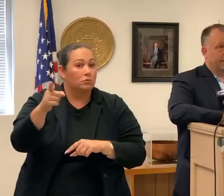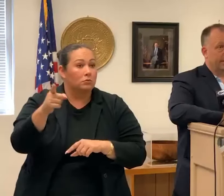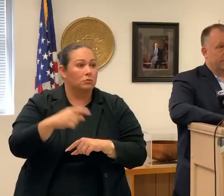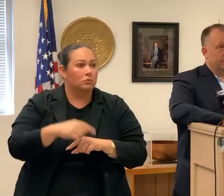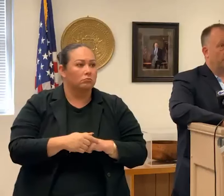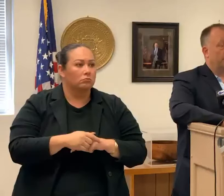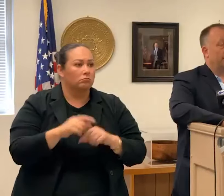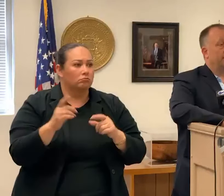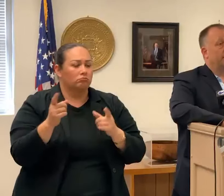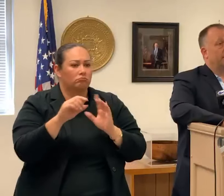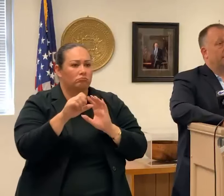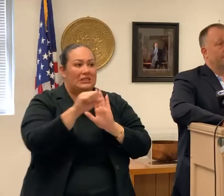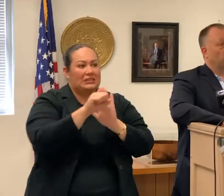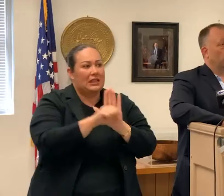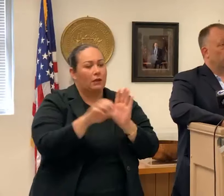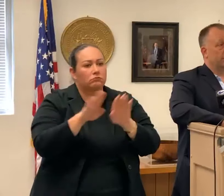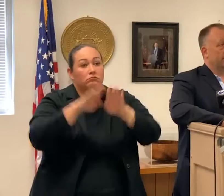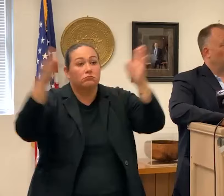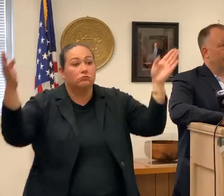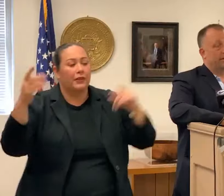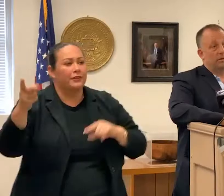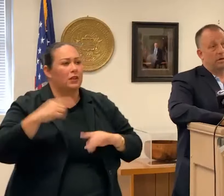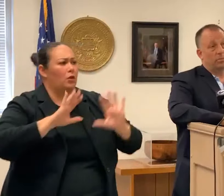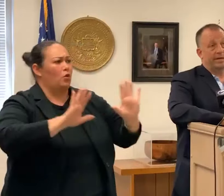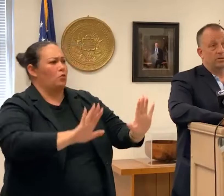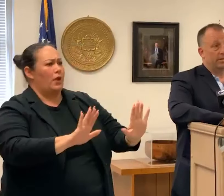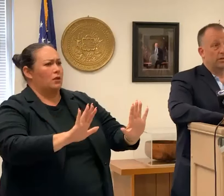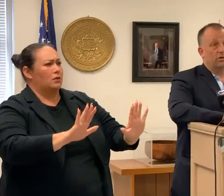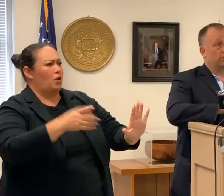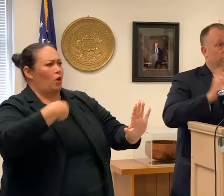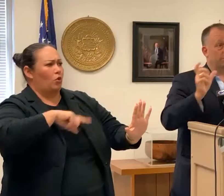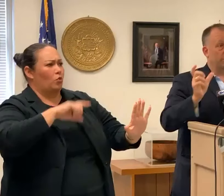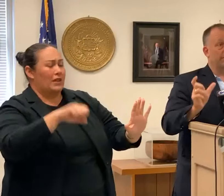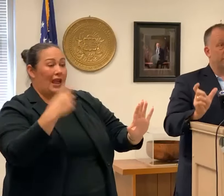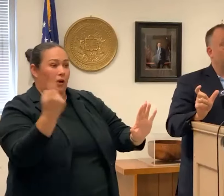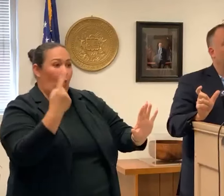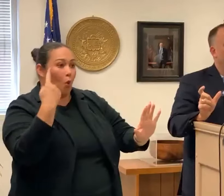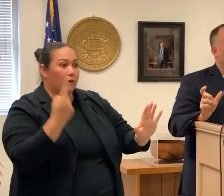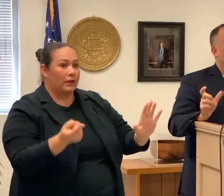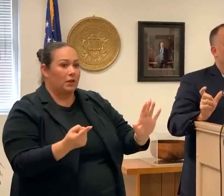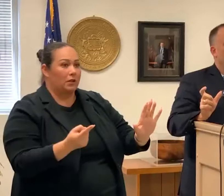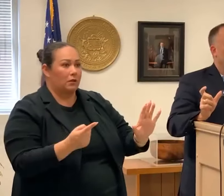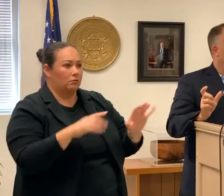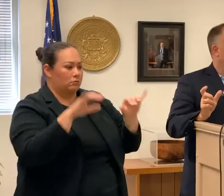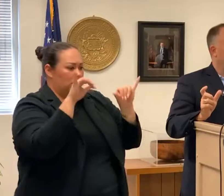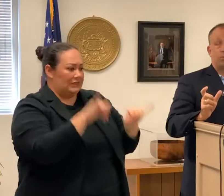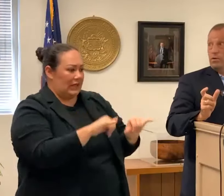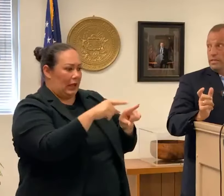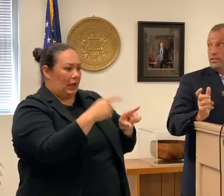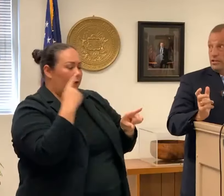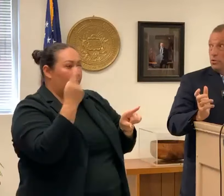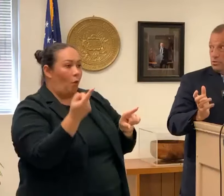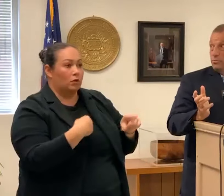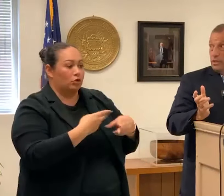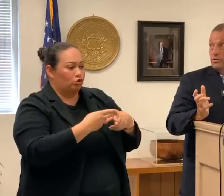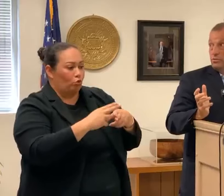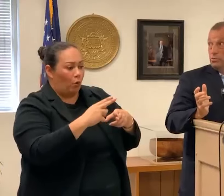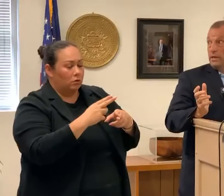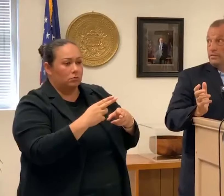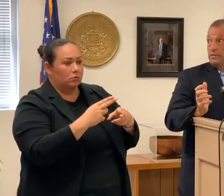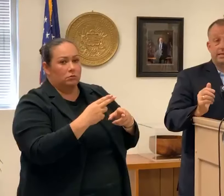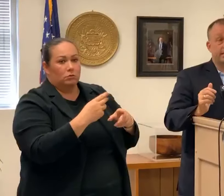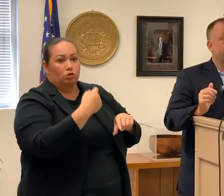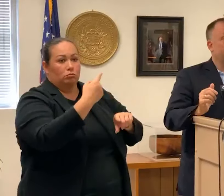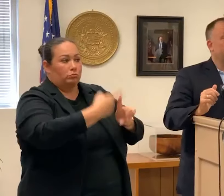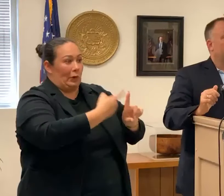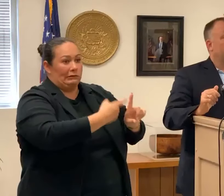the state had begun to reopen, and their board said, wait, we can only go a certain amount of time to allow for essentially short-term rentals,